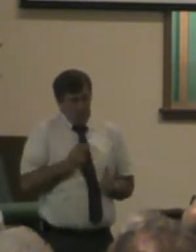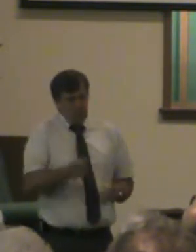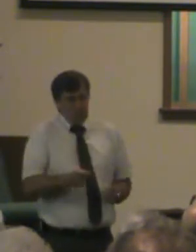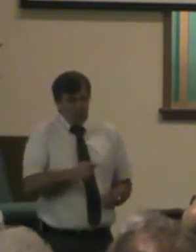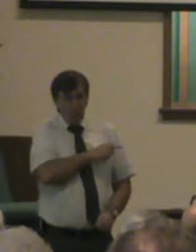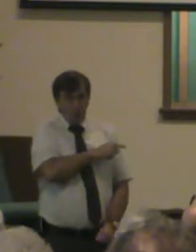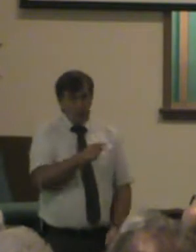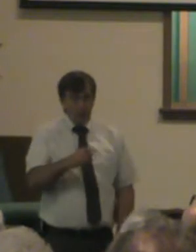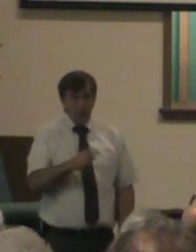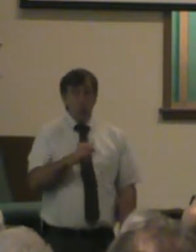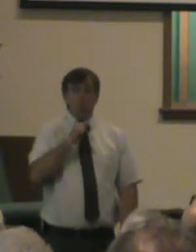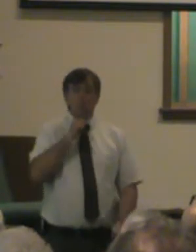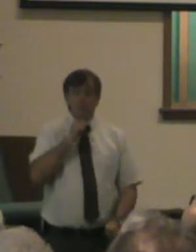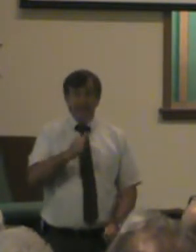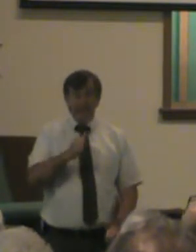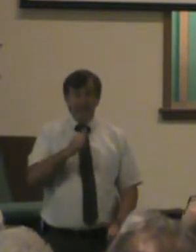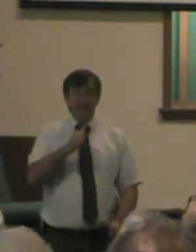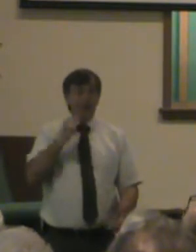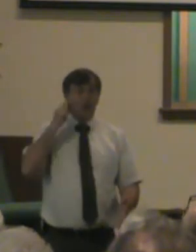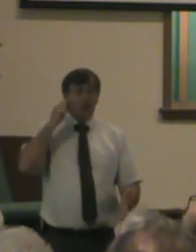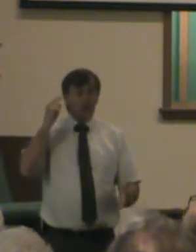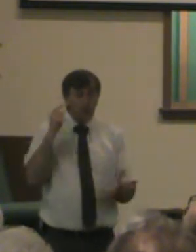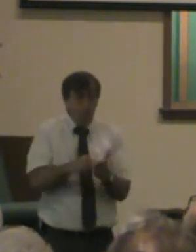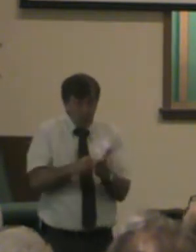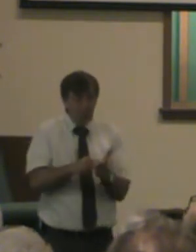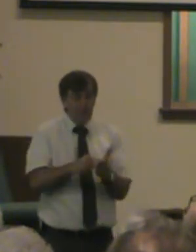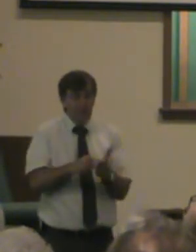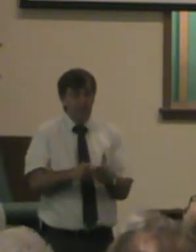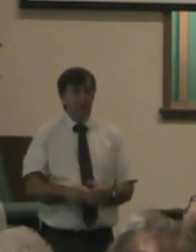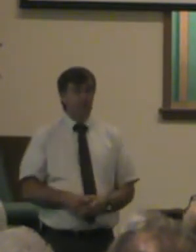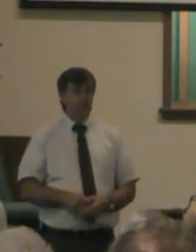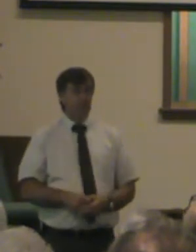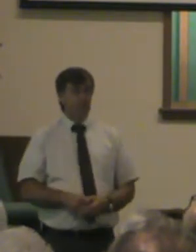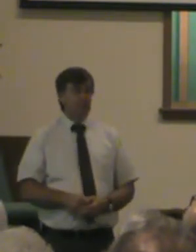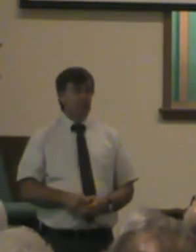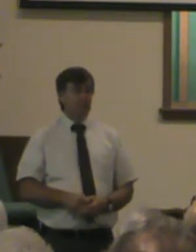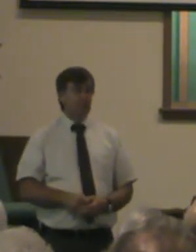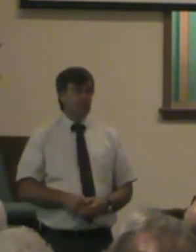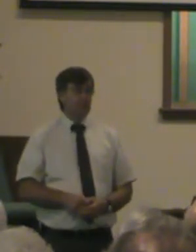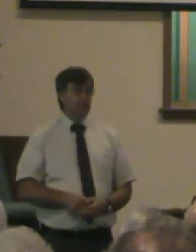didn't even know him. Oh, I know.